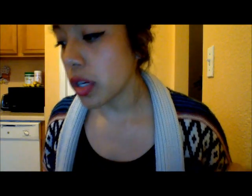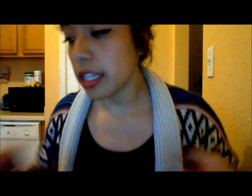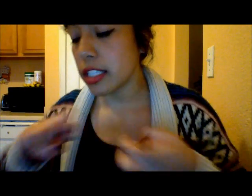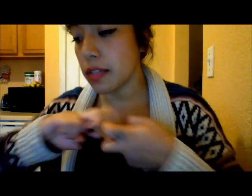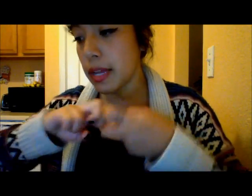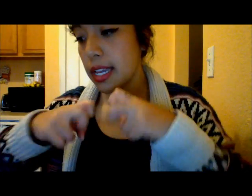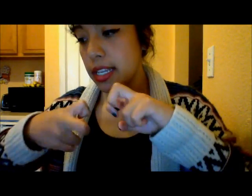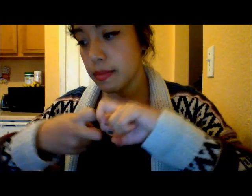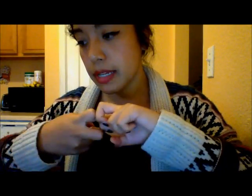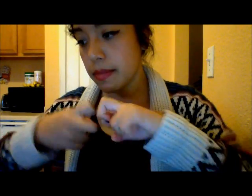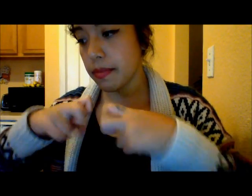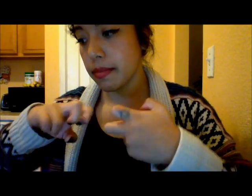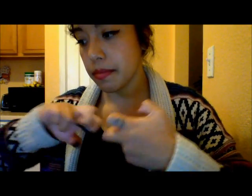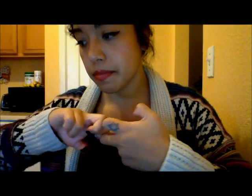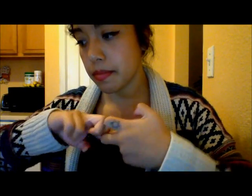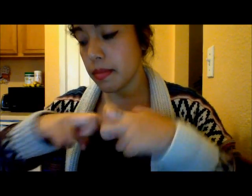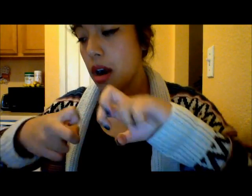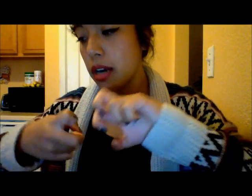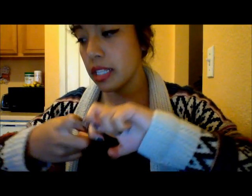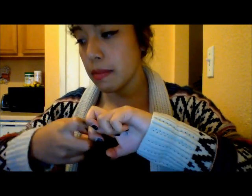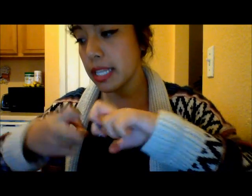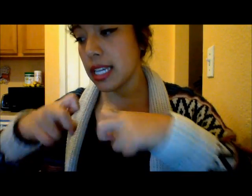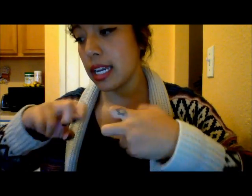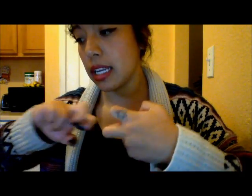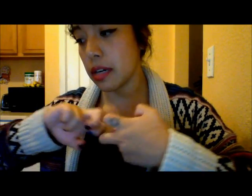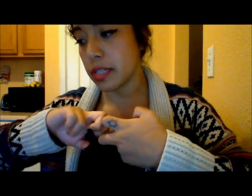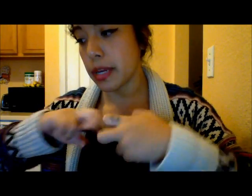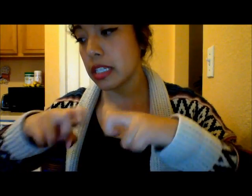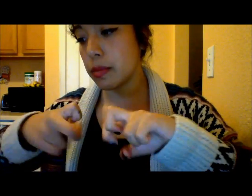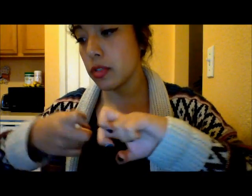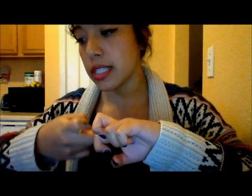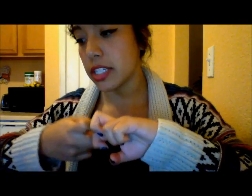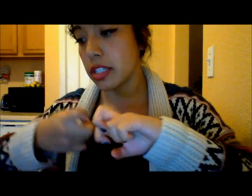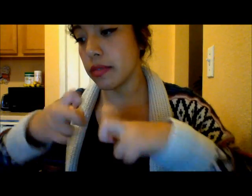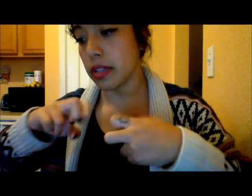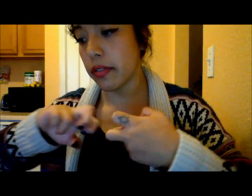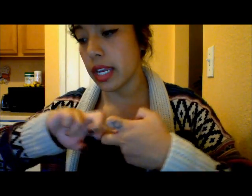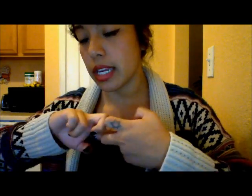Struggling to make ends meet. Hardly maintaining a respectable standard of living.